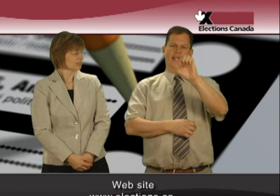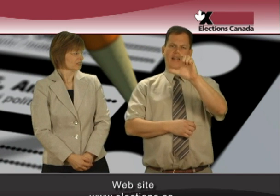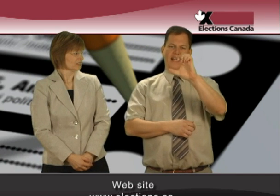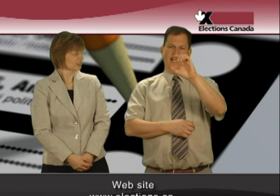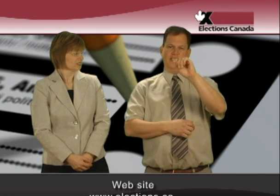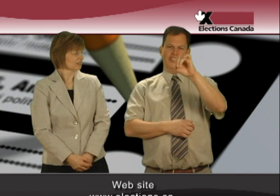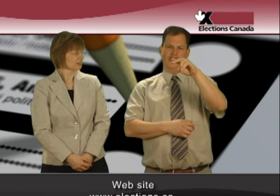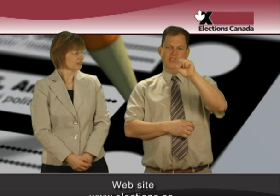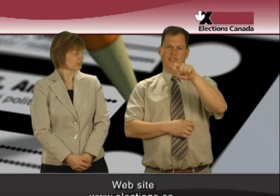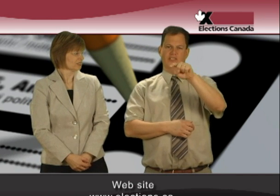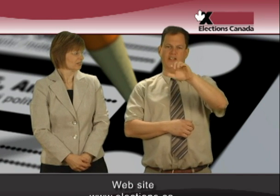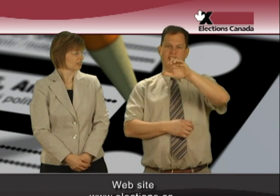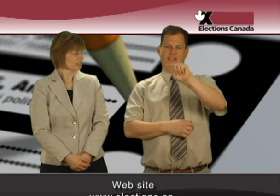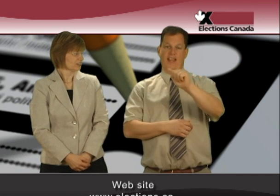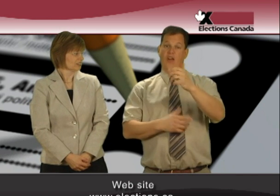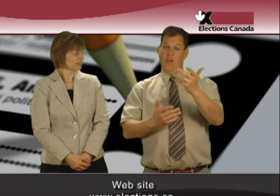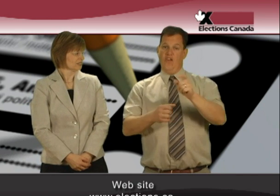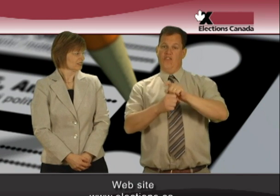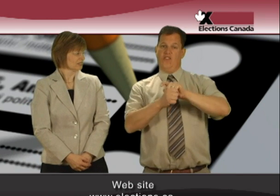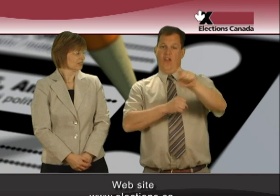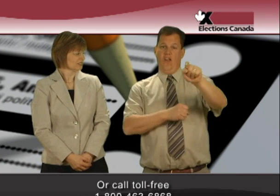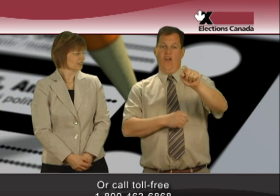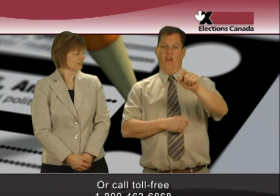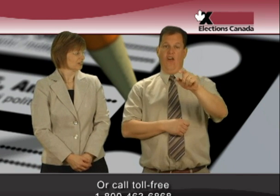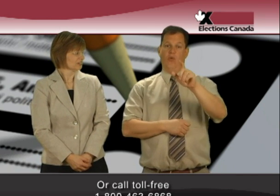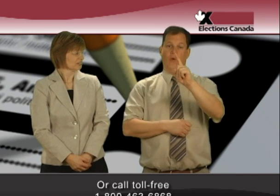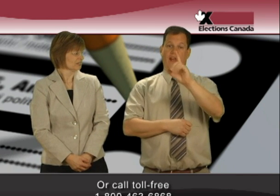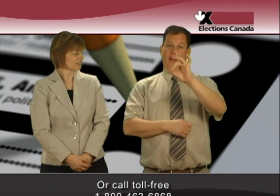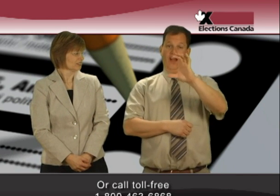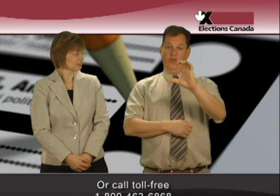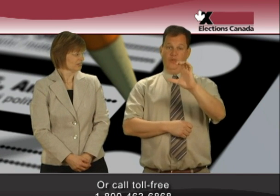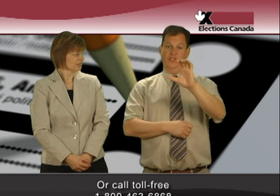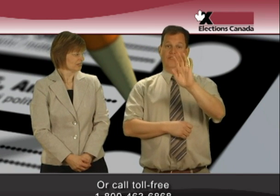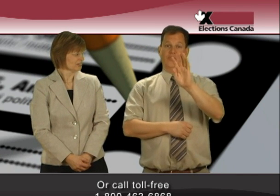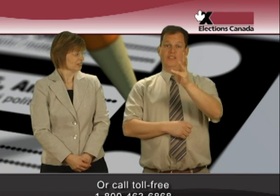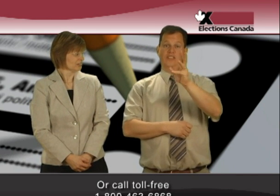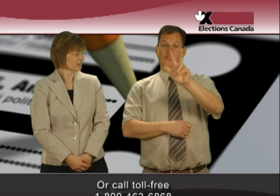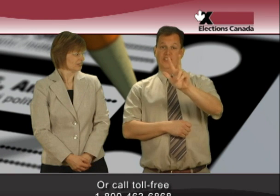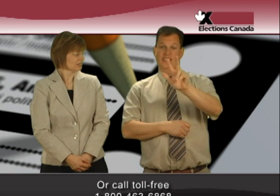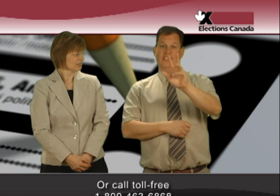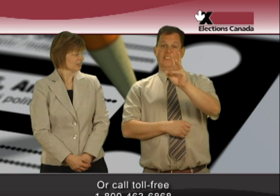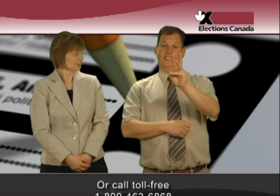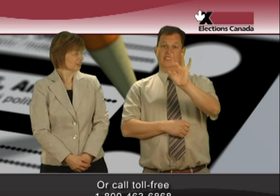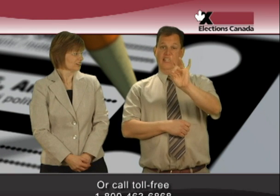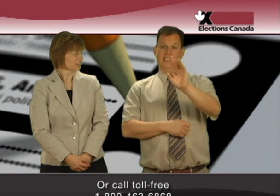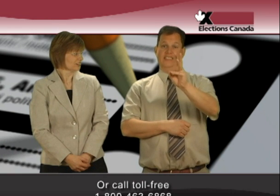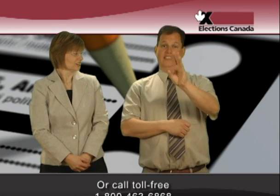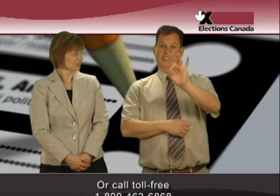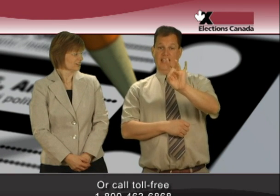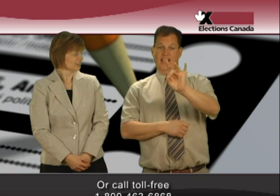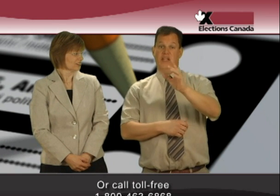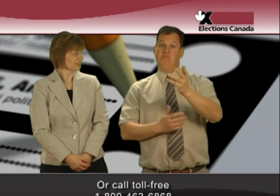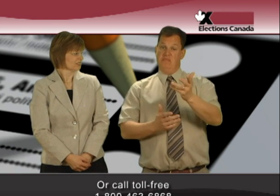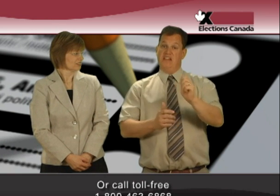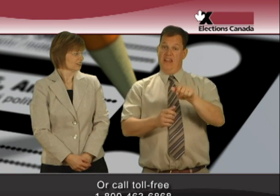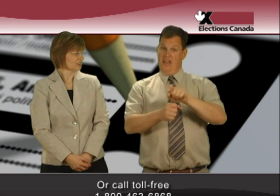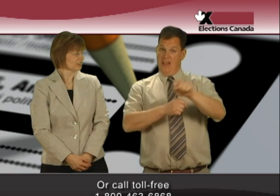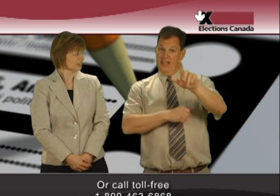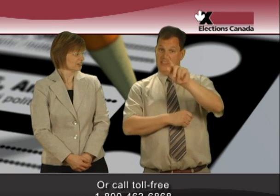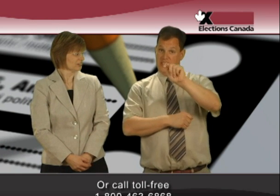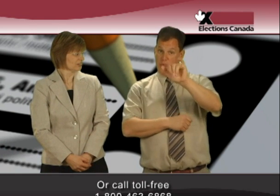.elections.ca, or call toll-free 1-800-463